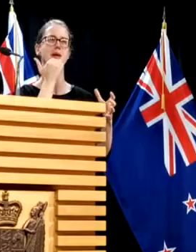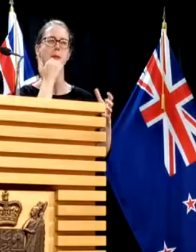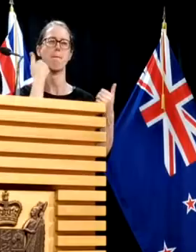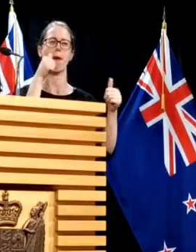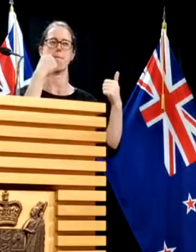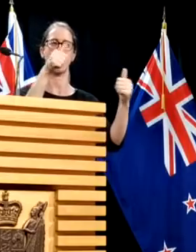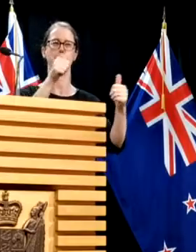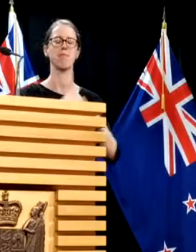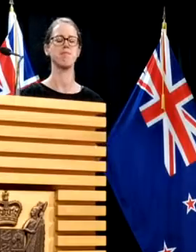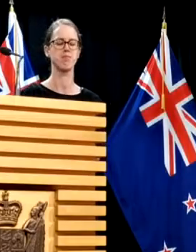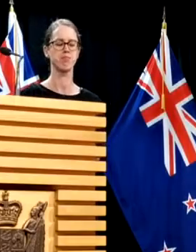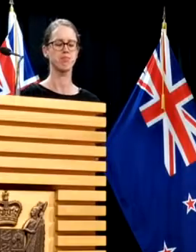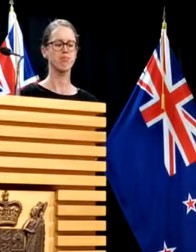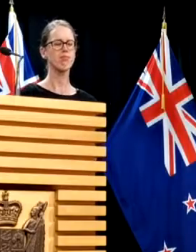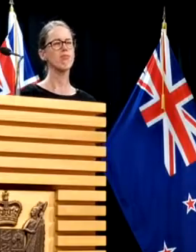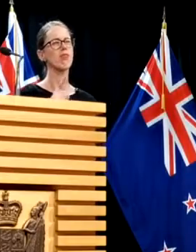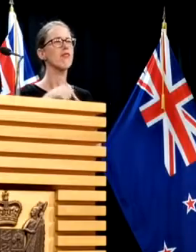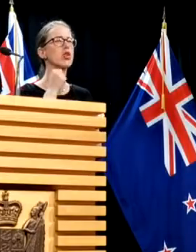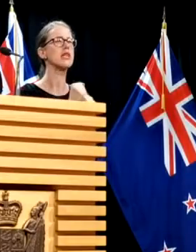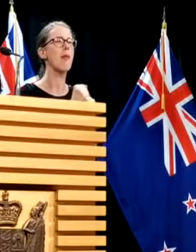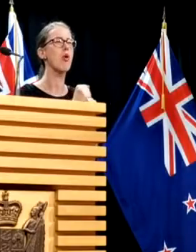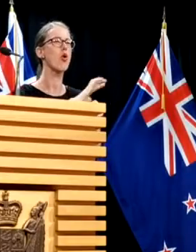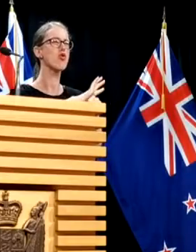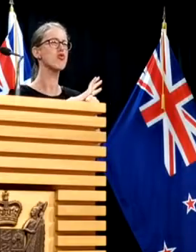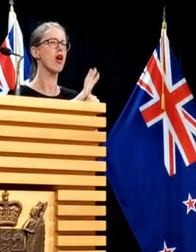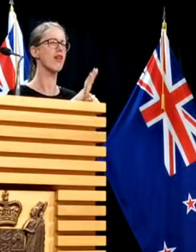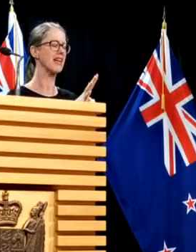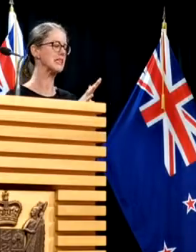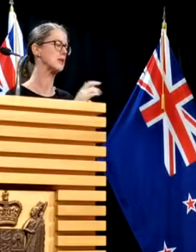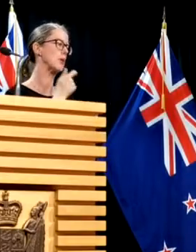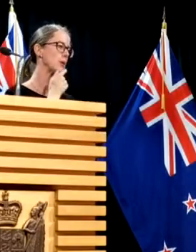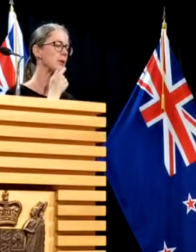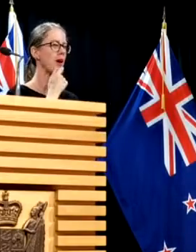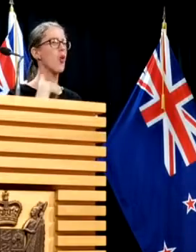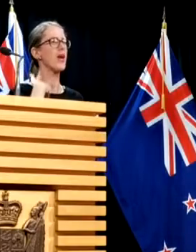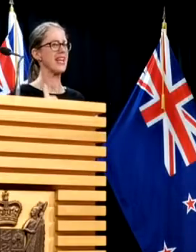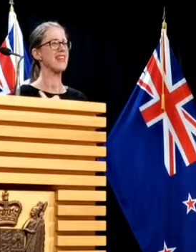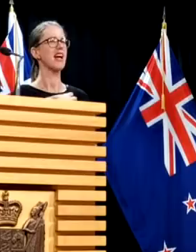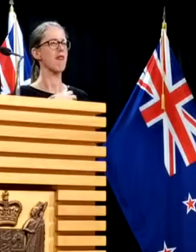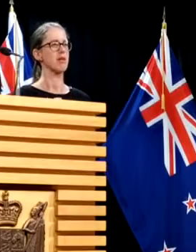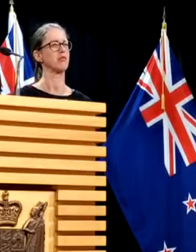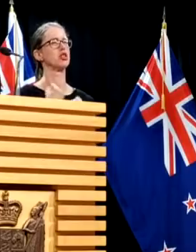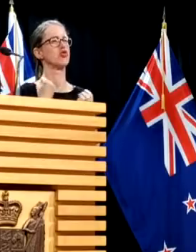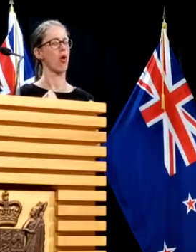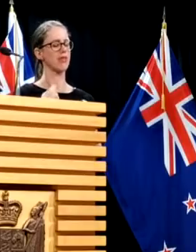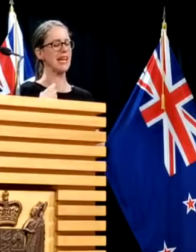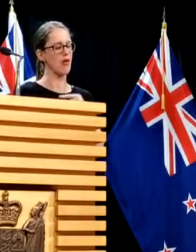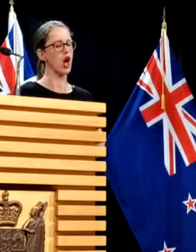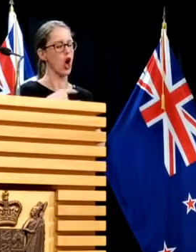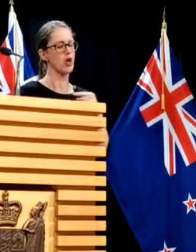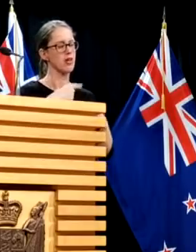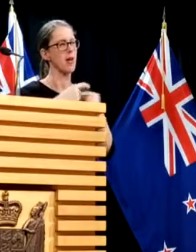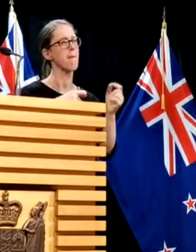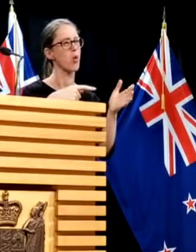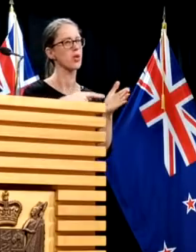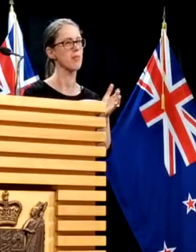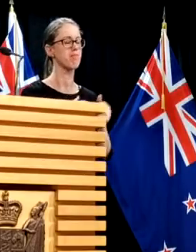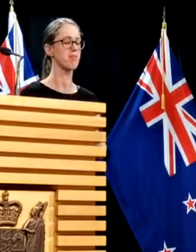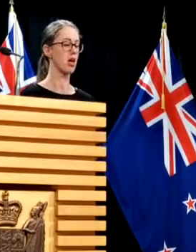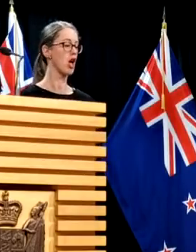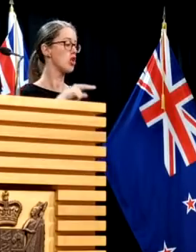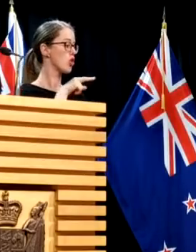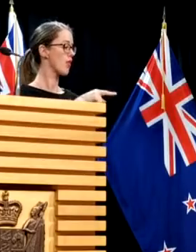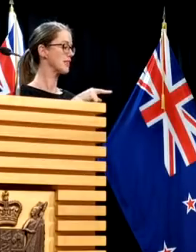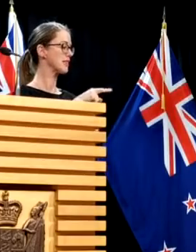we accelerate our recovery from COVID, strong, stable government is essential to New Zealand. Between this agreement and